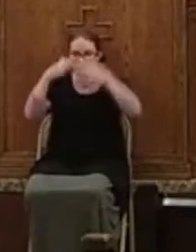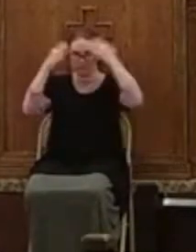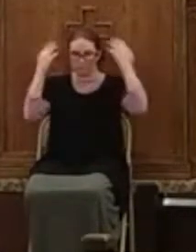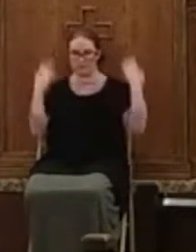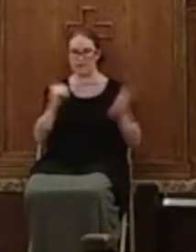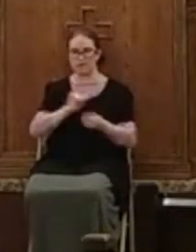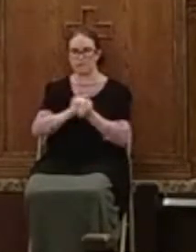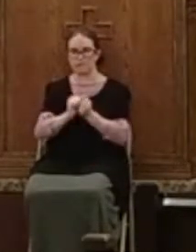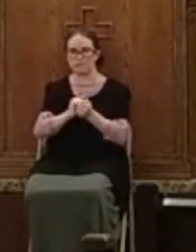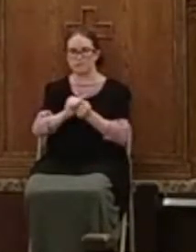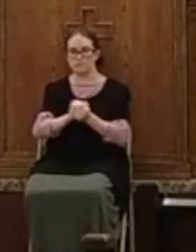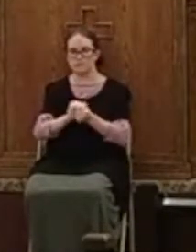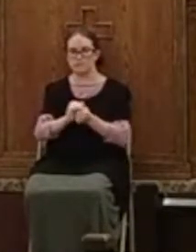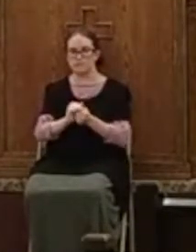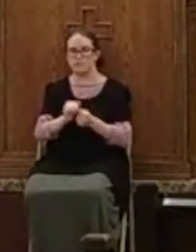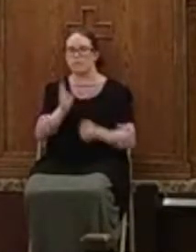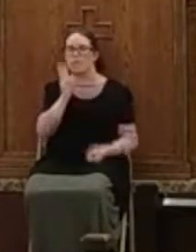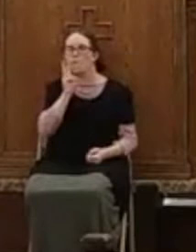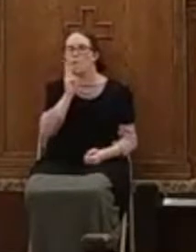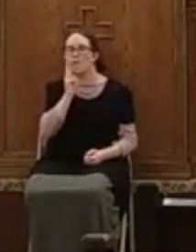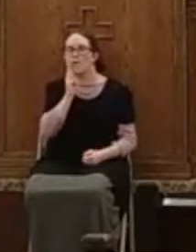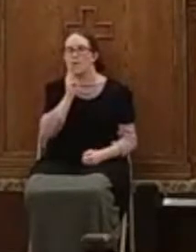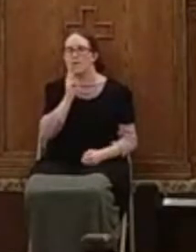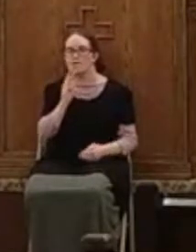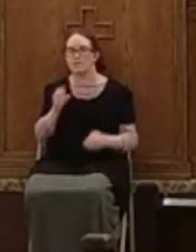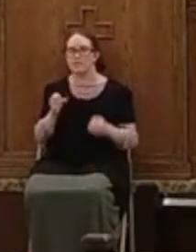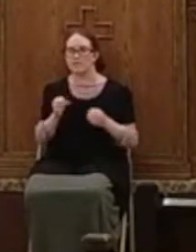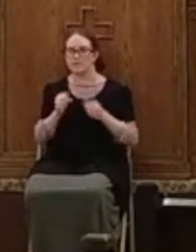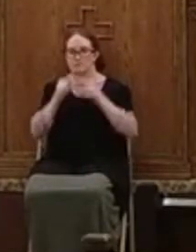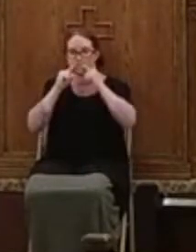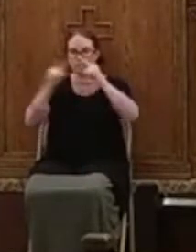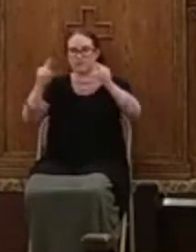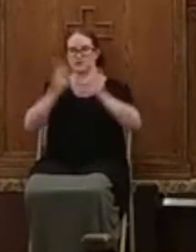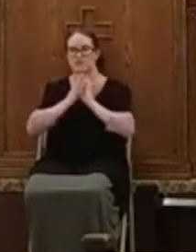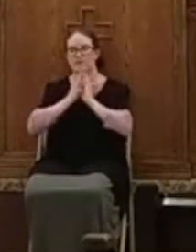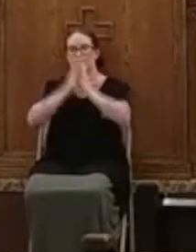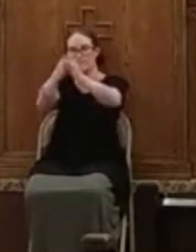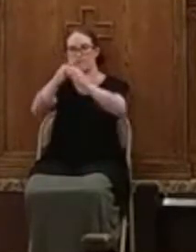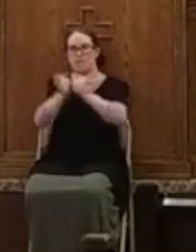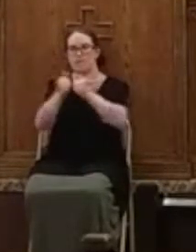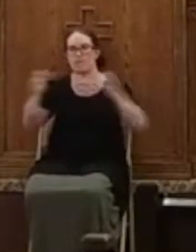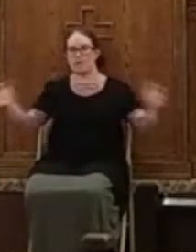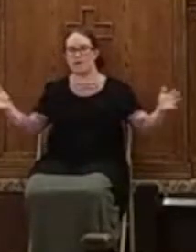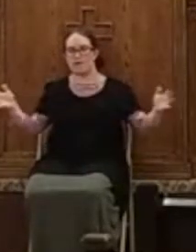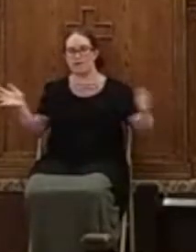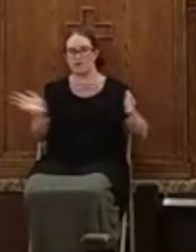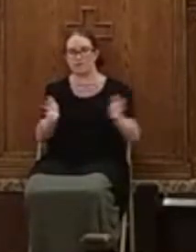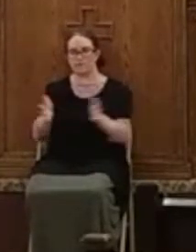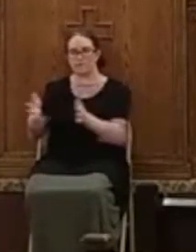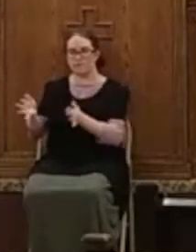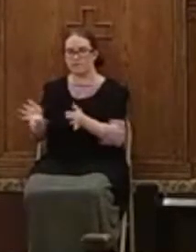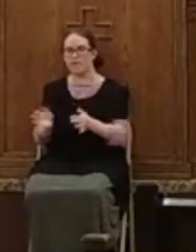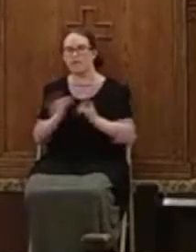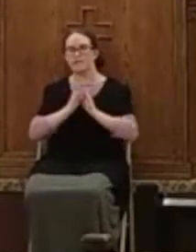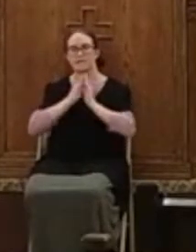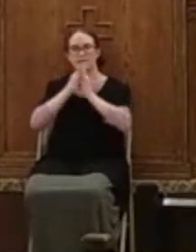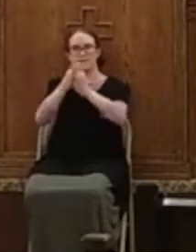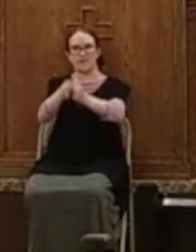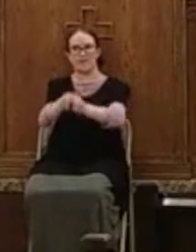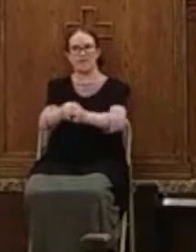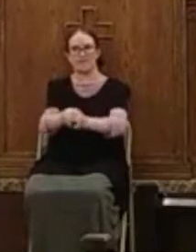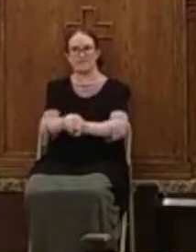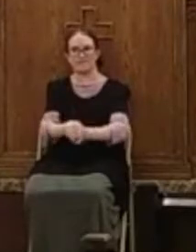washed with pure water. Let us hold fast the profession of our faith without wavering, for he is faithful